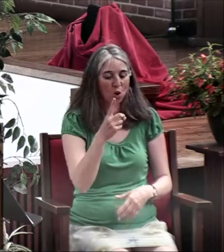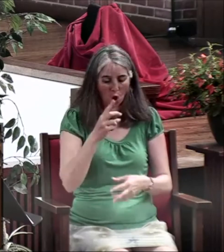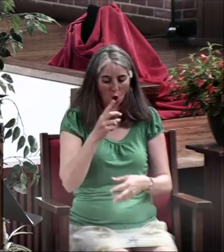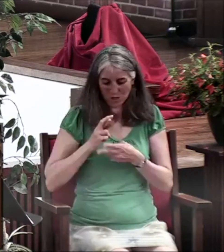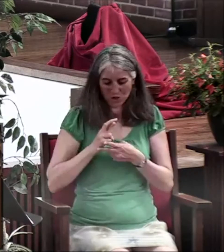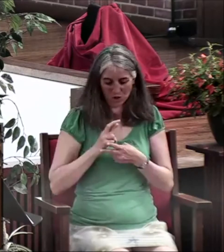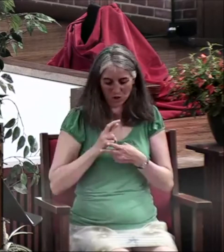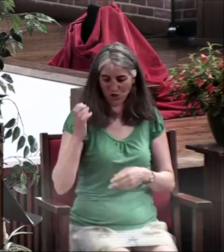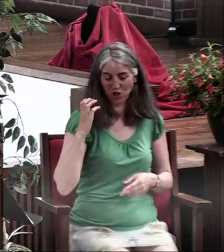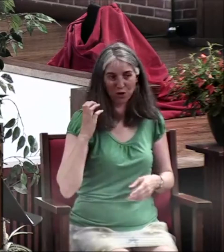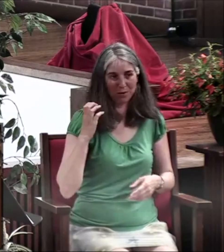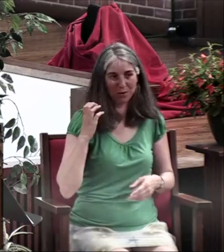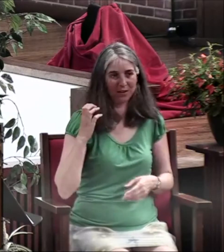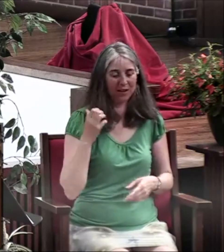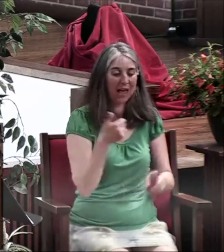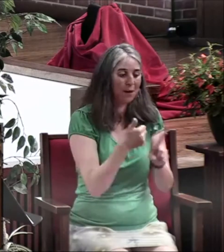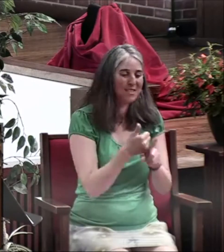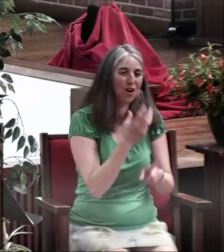Arthur Burns was also Jewish.